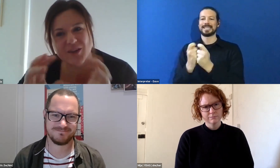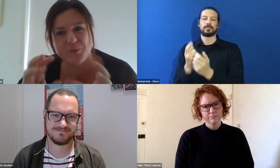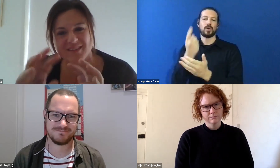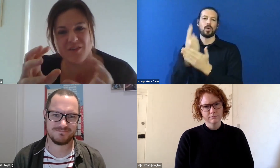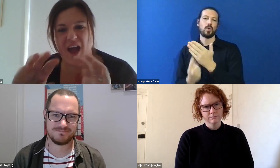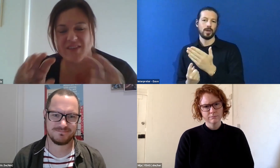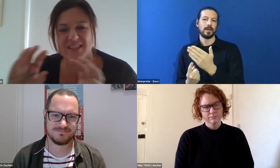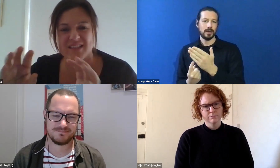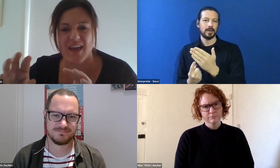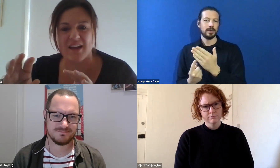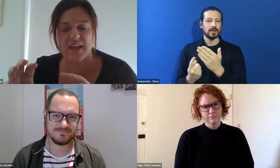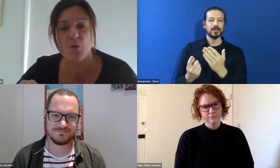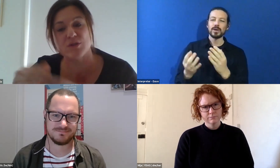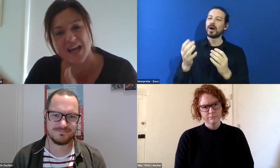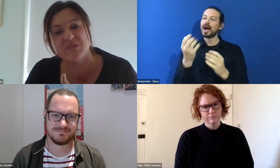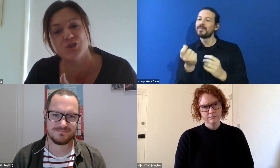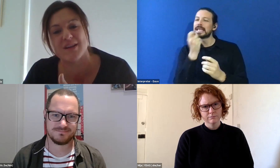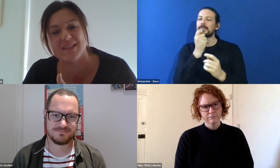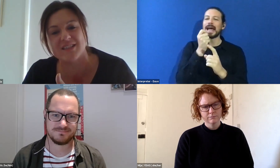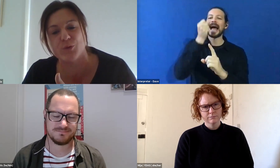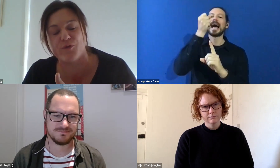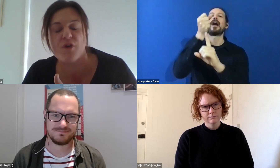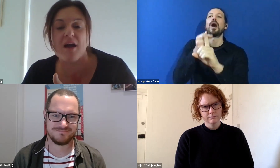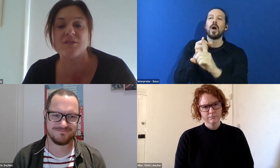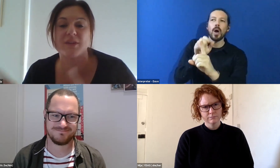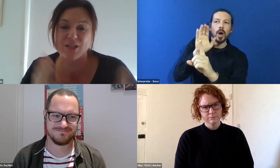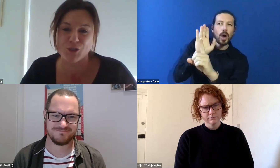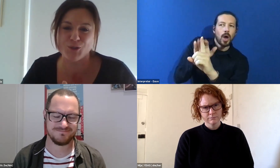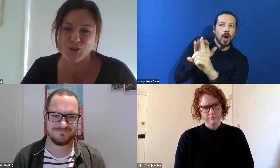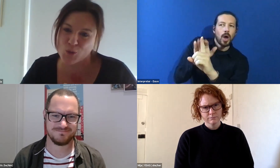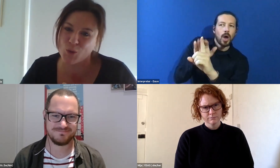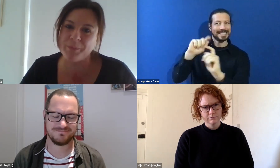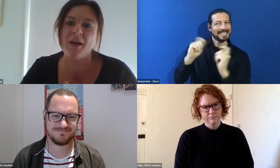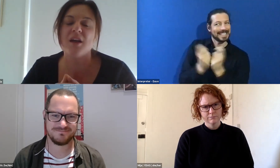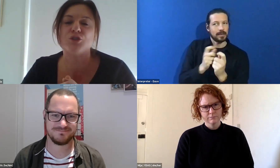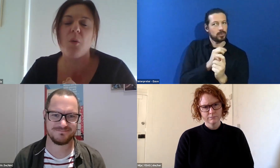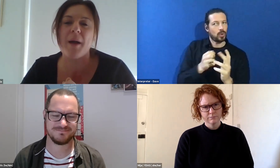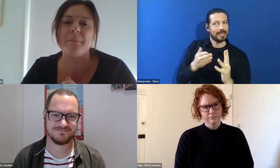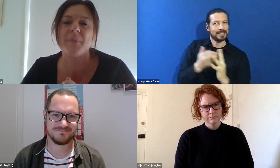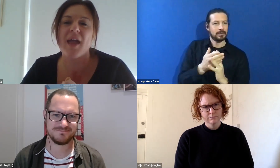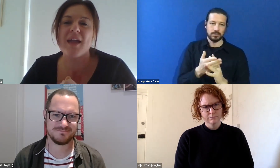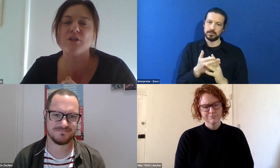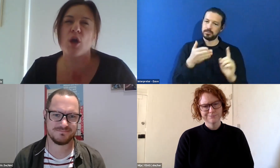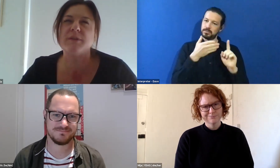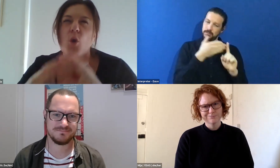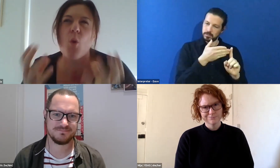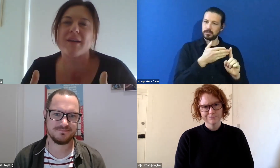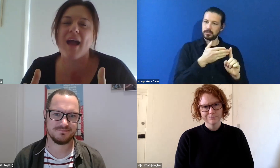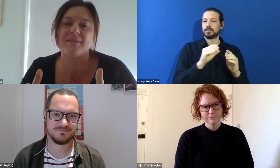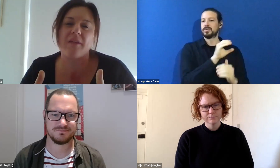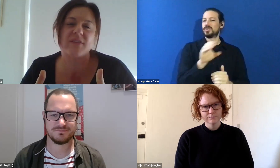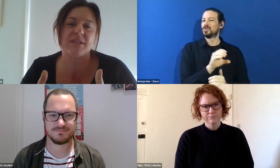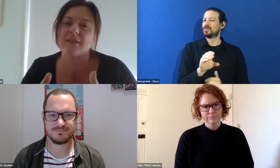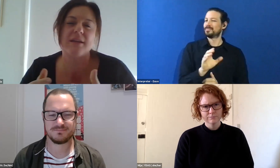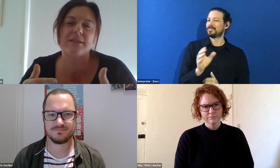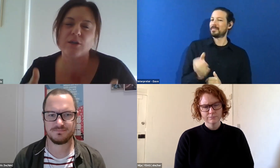of little bit of advocacy there saying, well, Teams is not accessible for us, we need to use Zoom. So in terms of